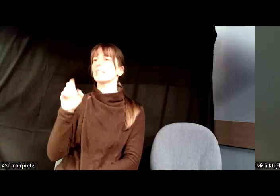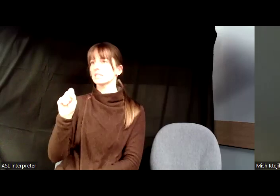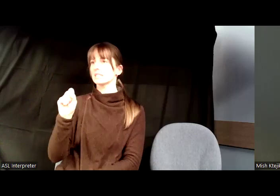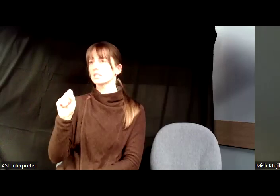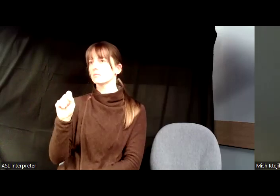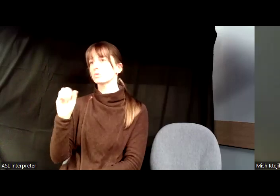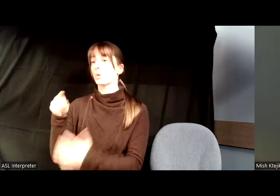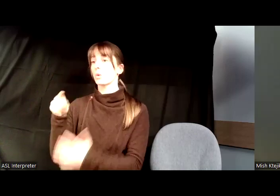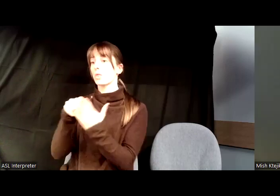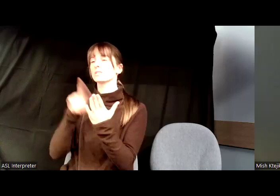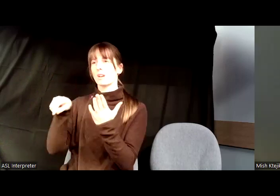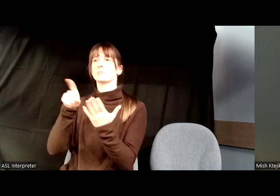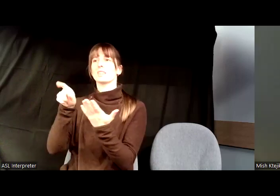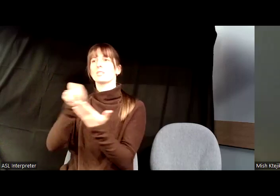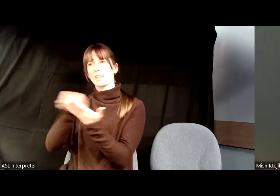rule.